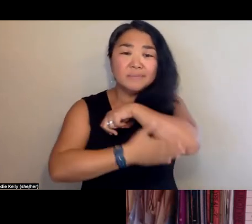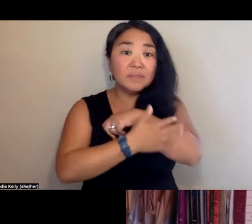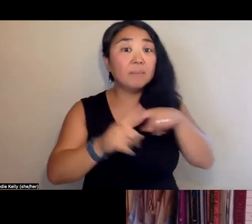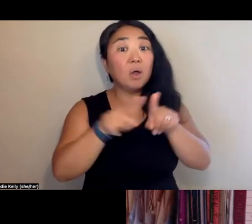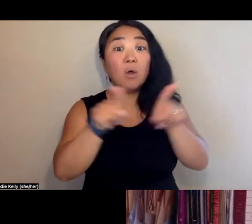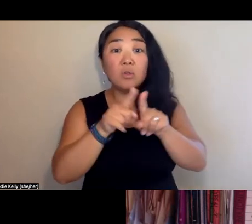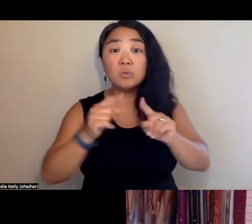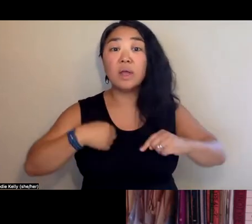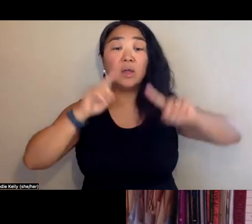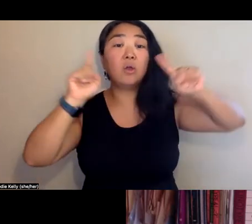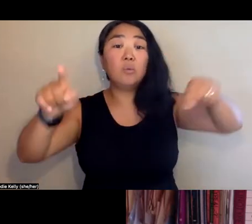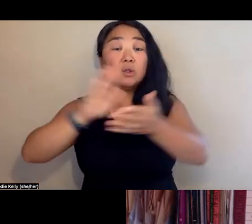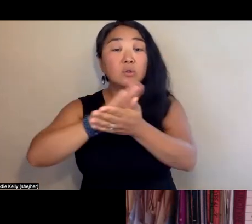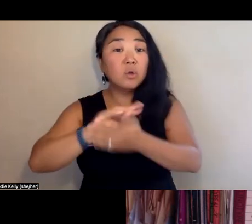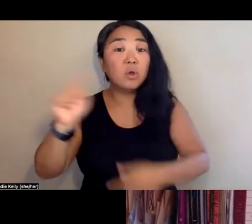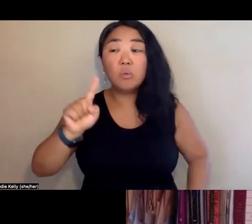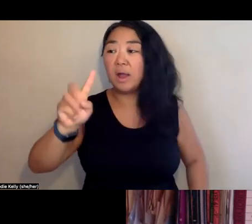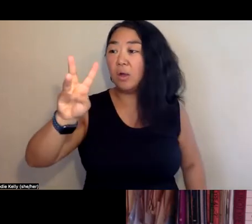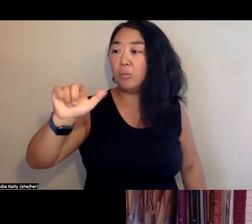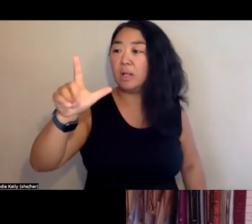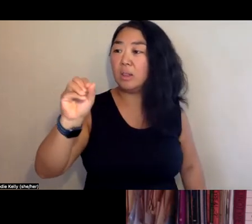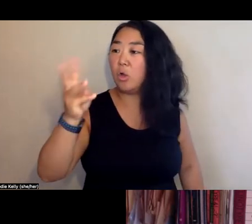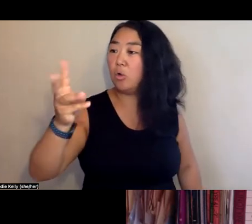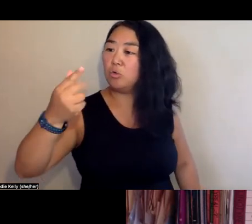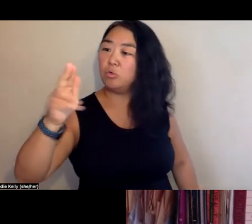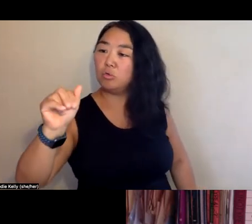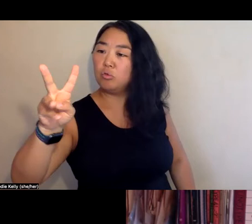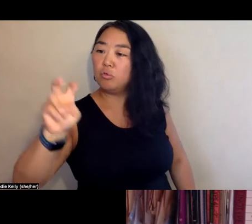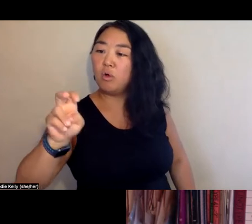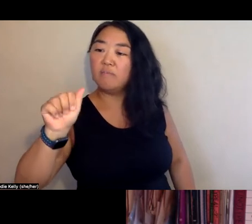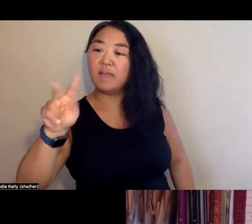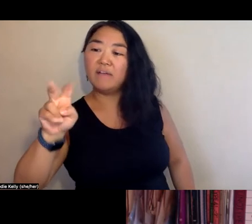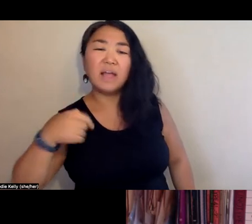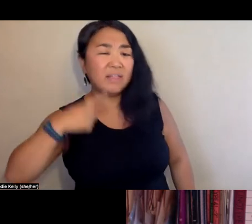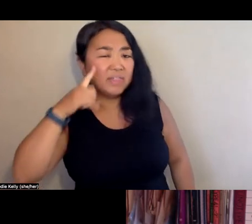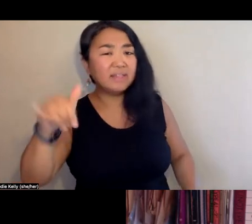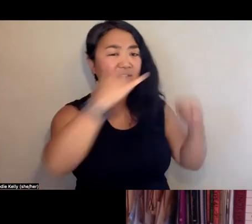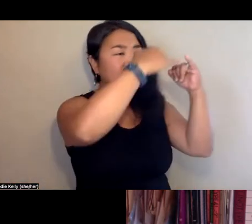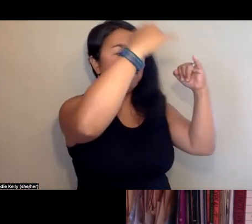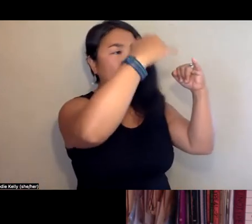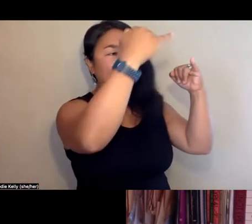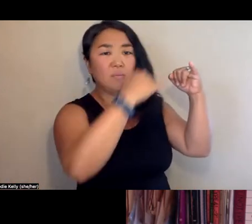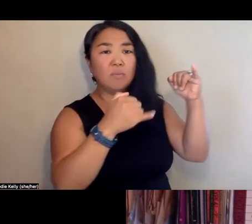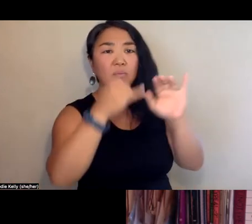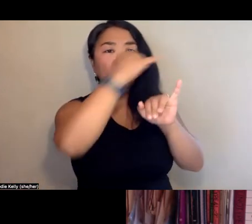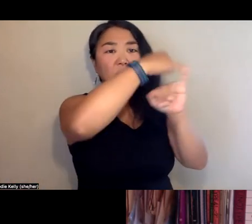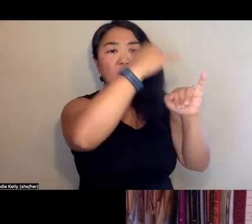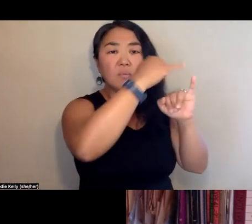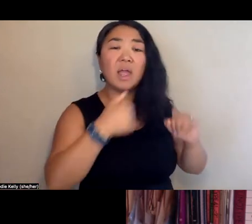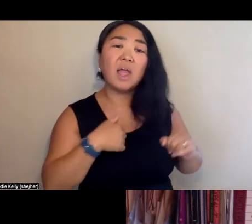school on Willow Grove Avenue, and I believe that's the also the borderline. I went to a